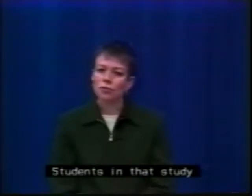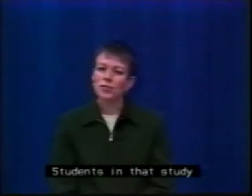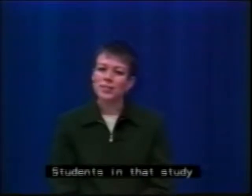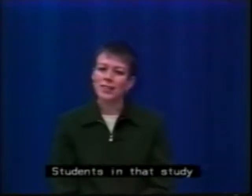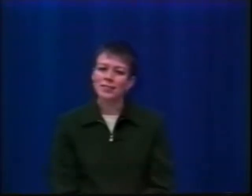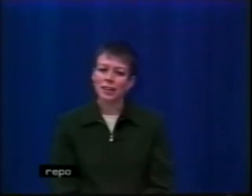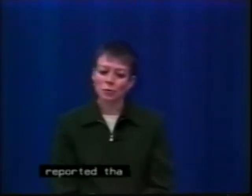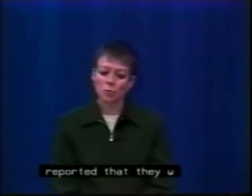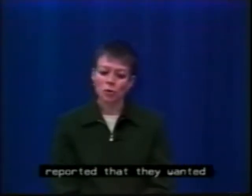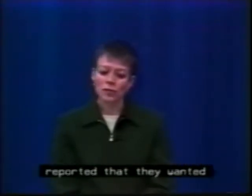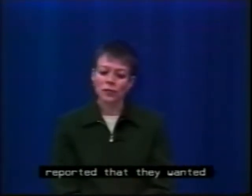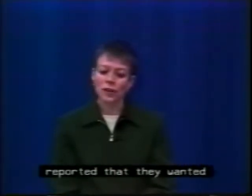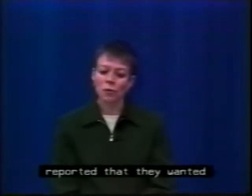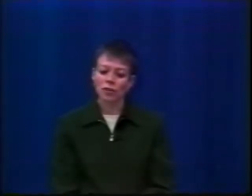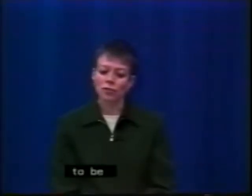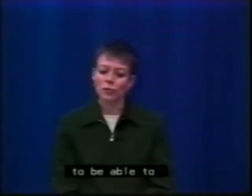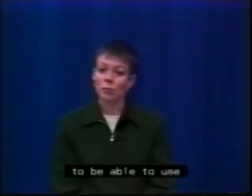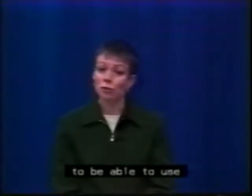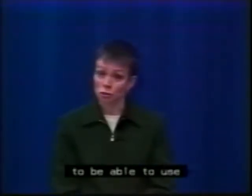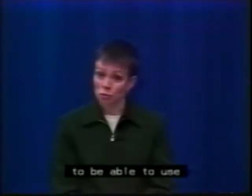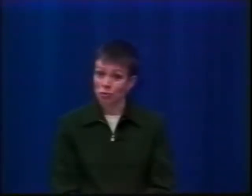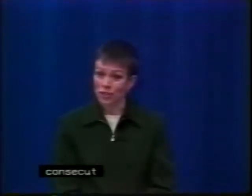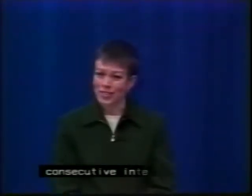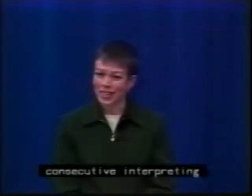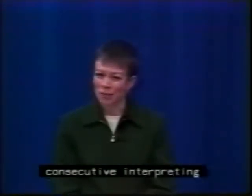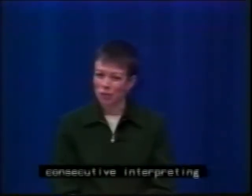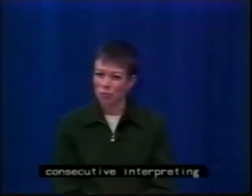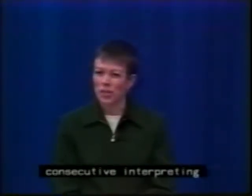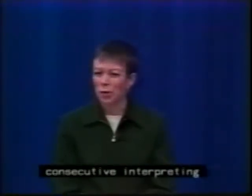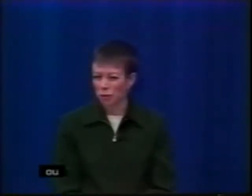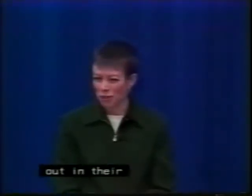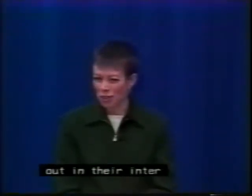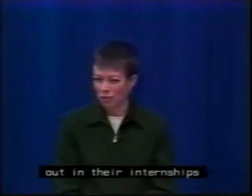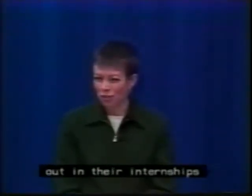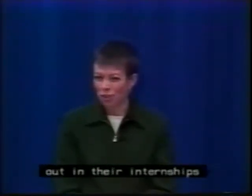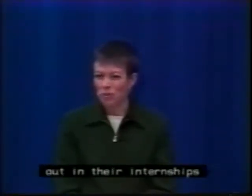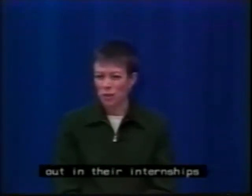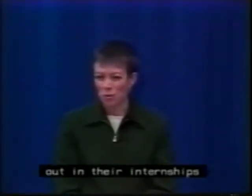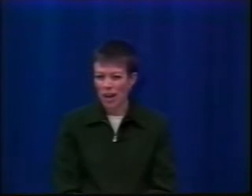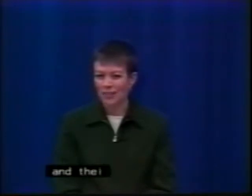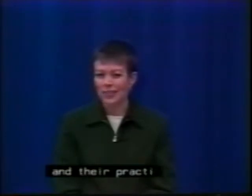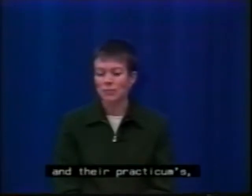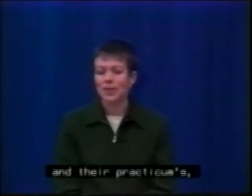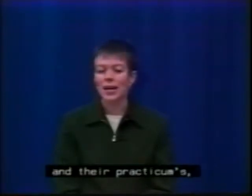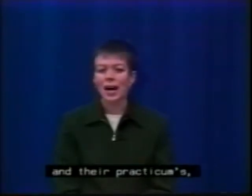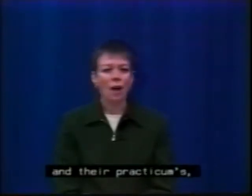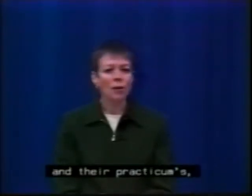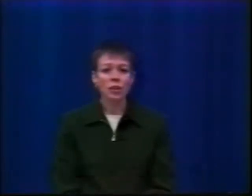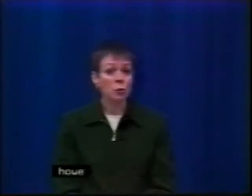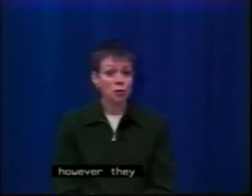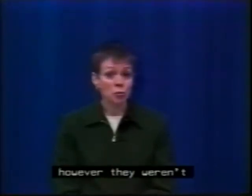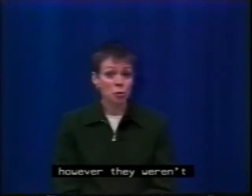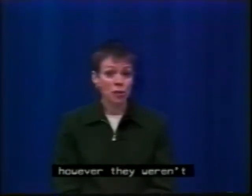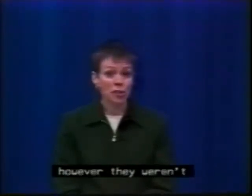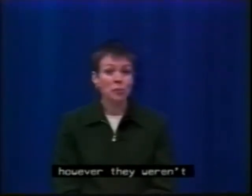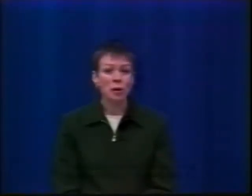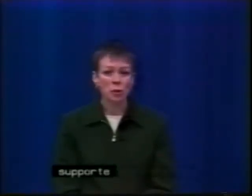Students in that study reported that they wanted to be able to use consecutive interpreting out on their internships and their practicums, however they weren't supported by